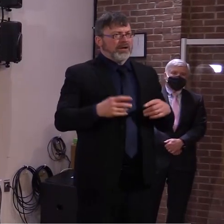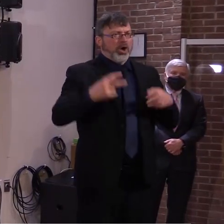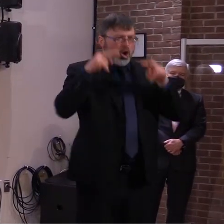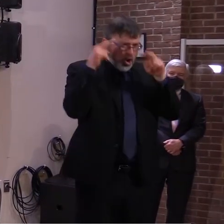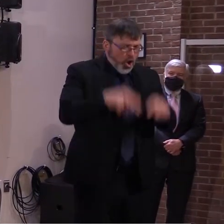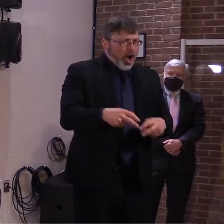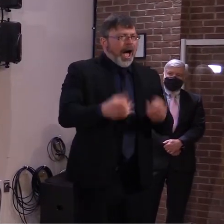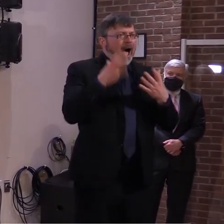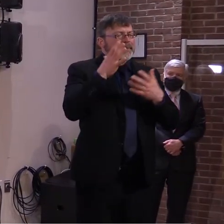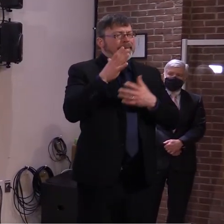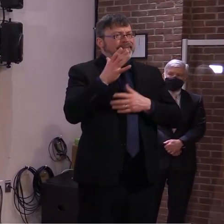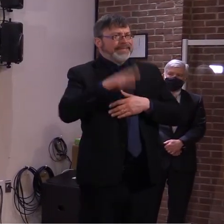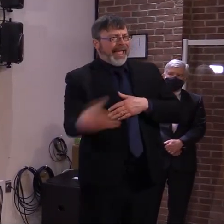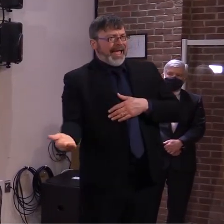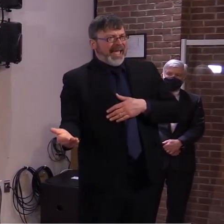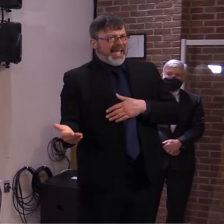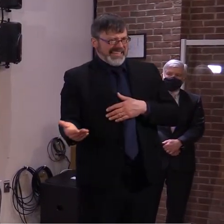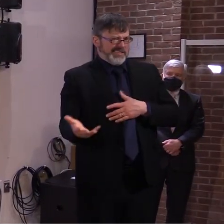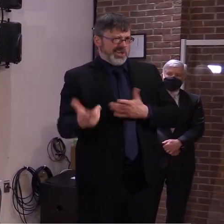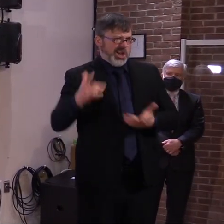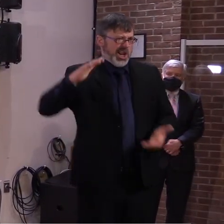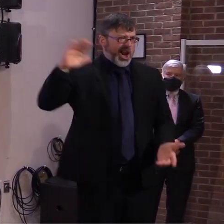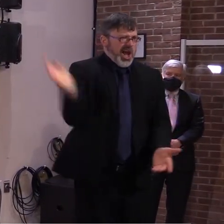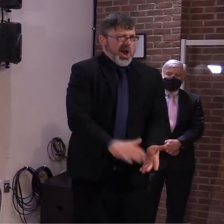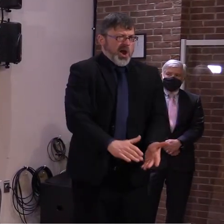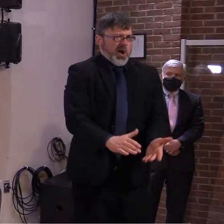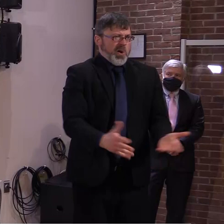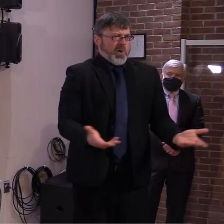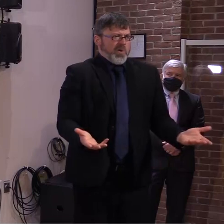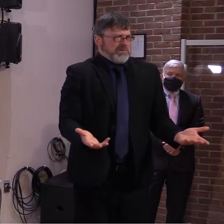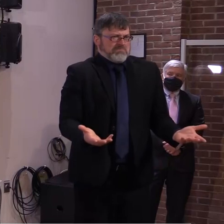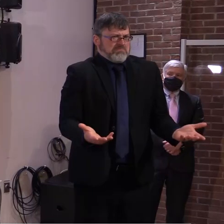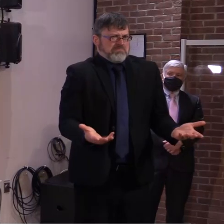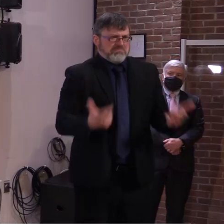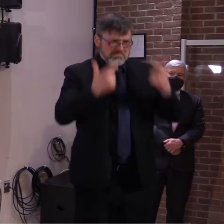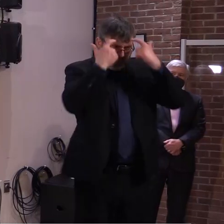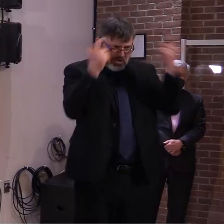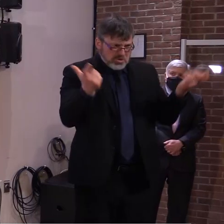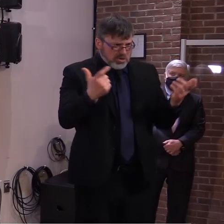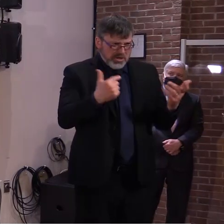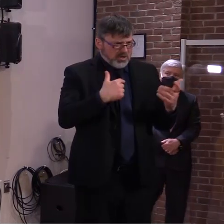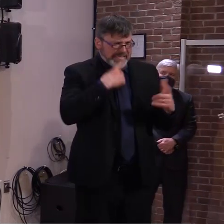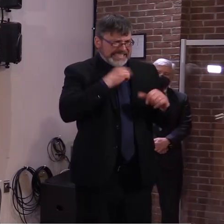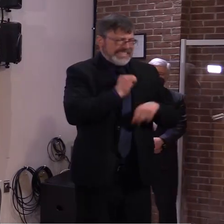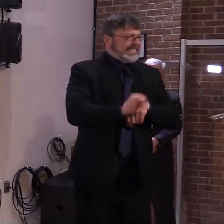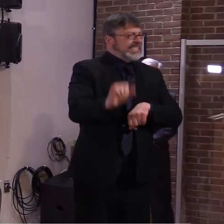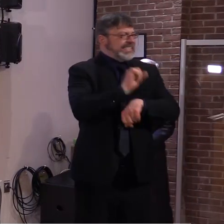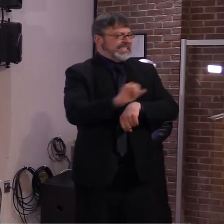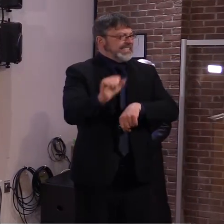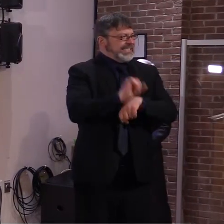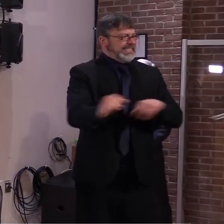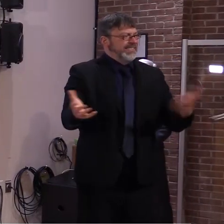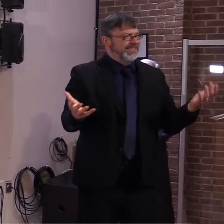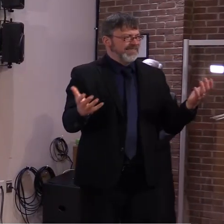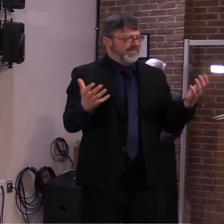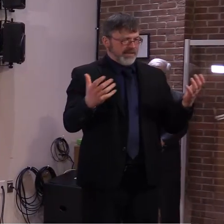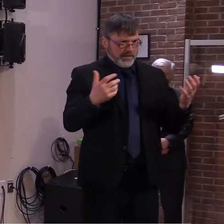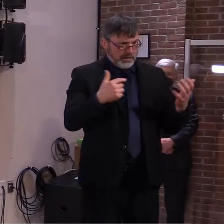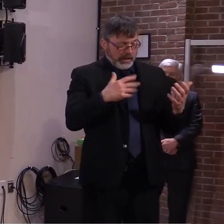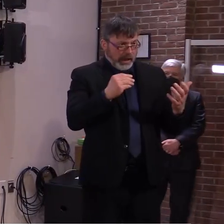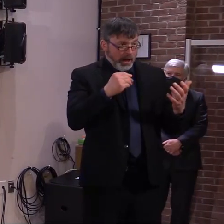less than three weeks, we'll be opening up to all Vermonters 16 and over. So this